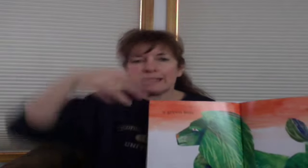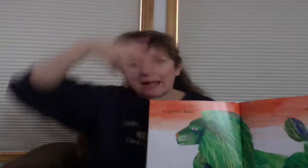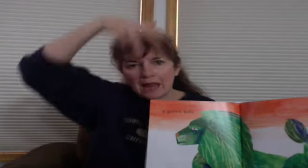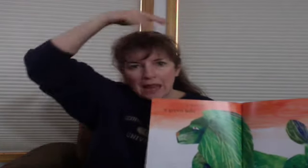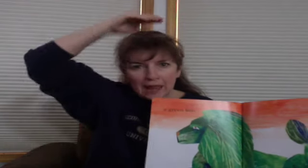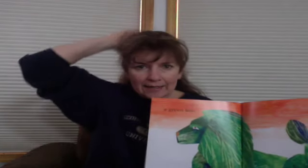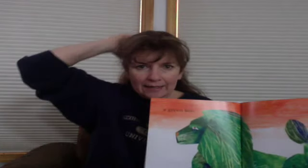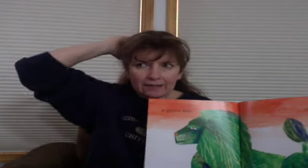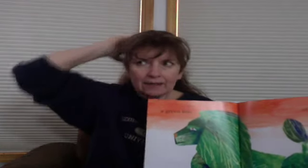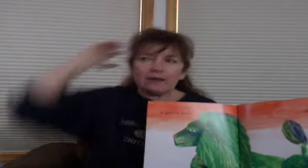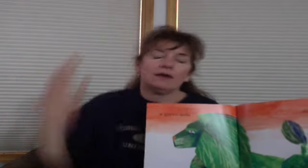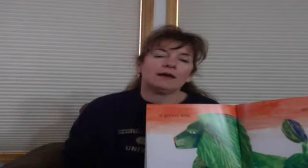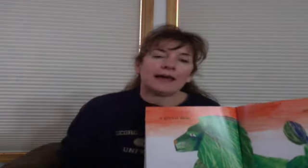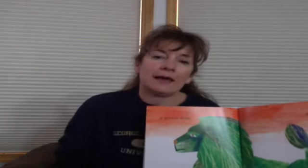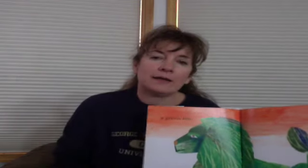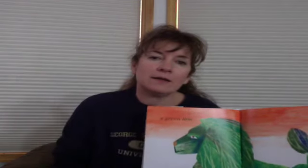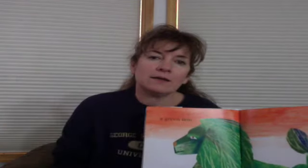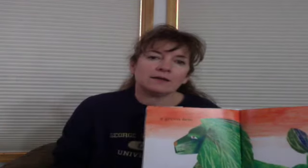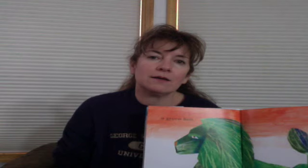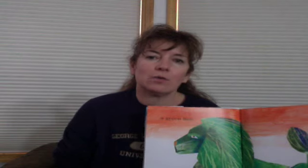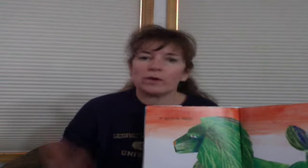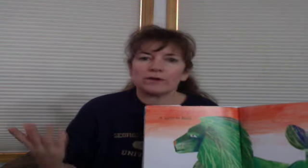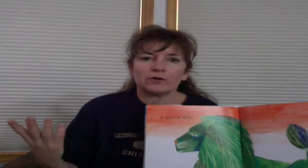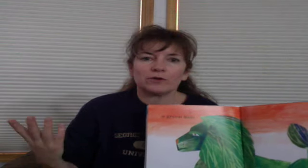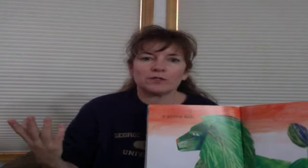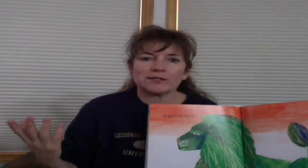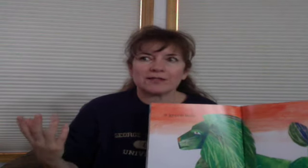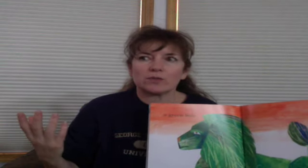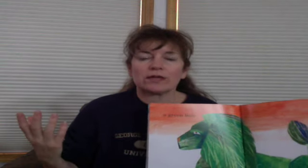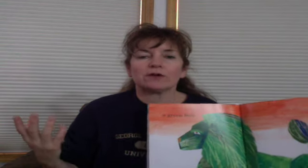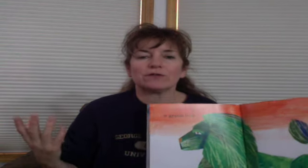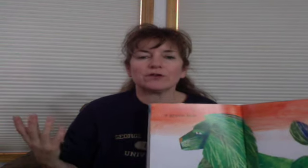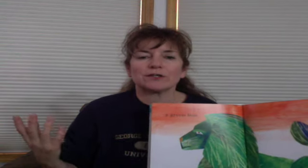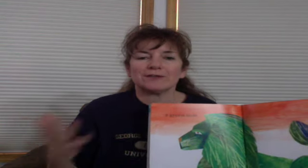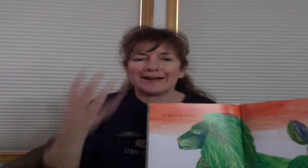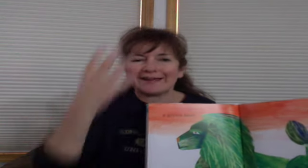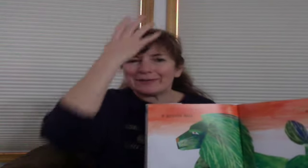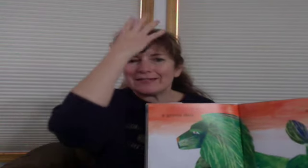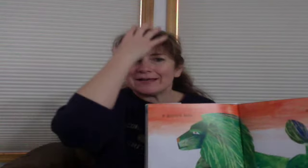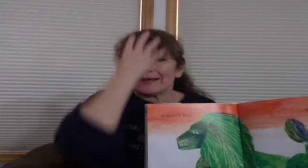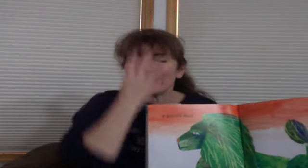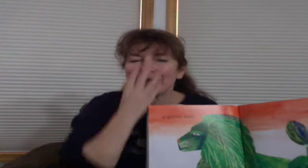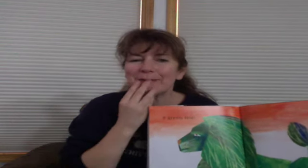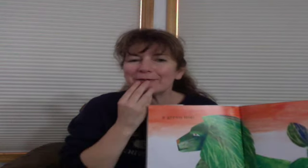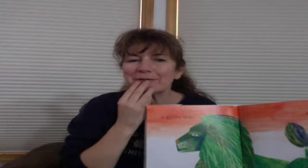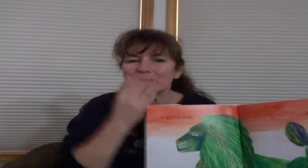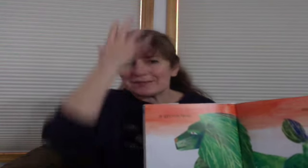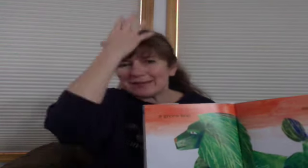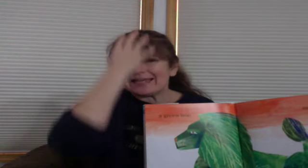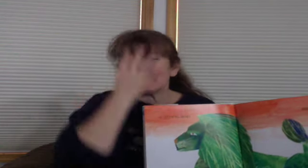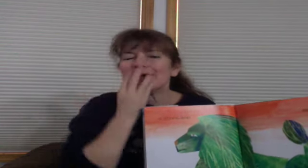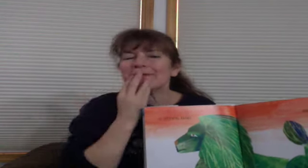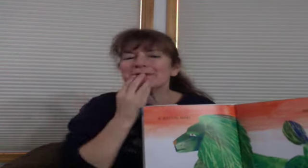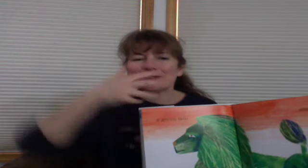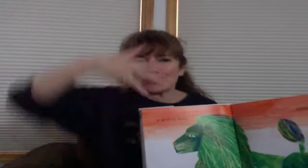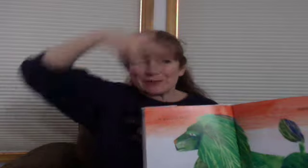Green lion. And one little girl just last week, her version of lion came down this way. The mane came down this way. You're showing